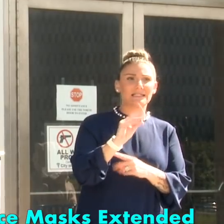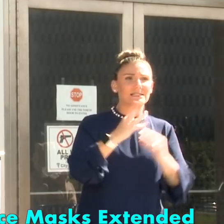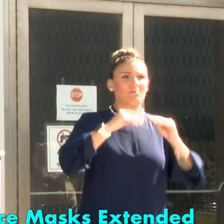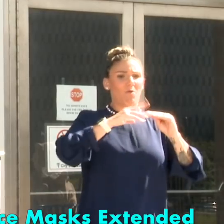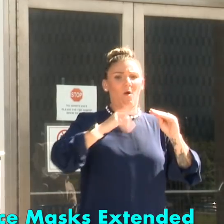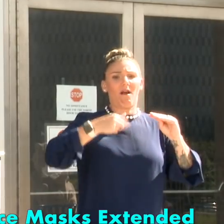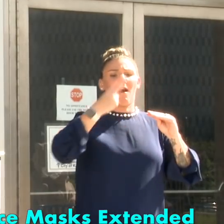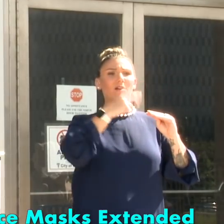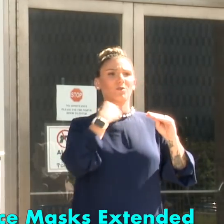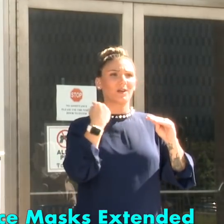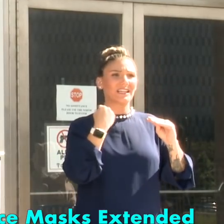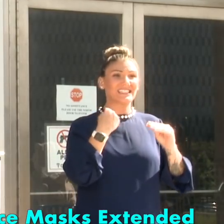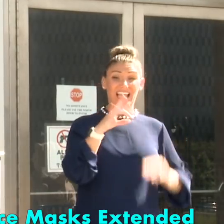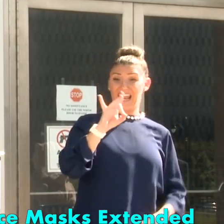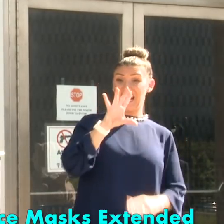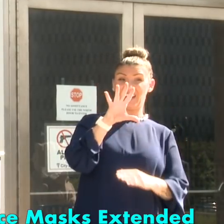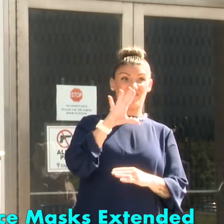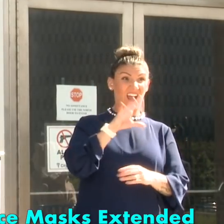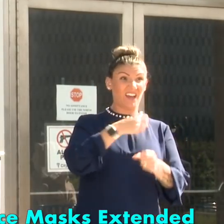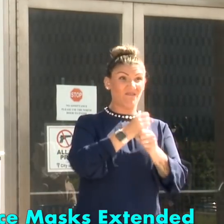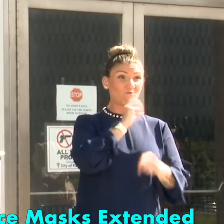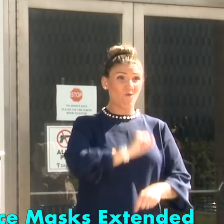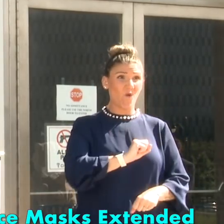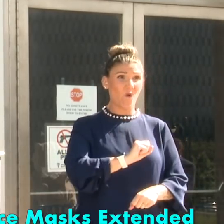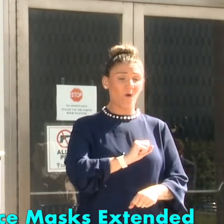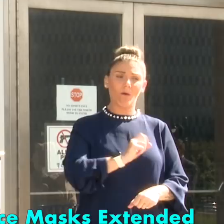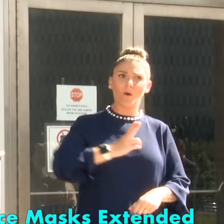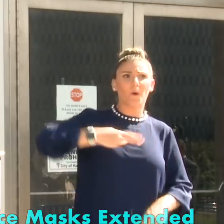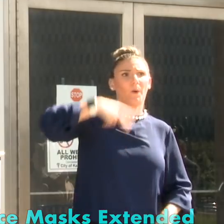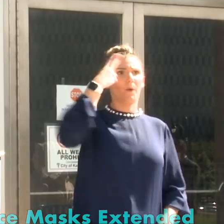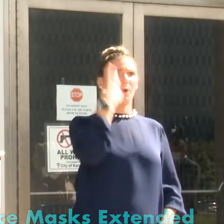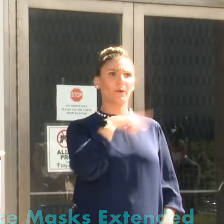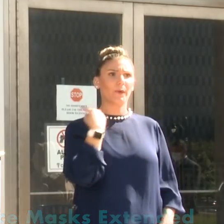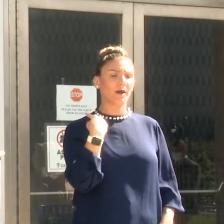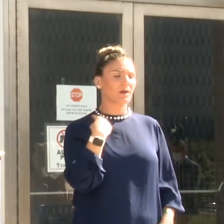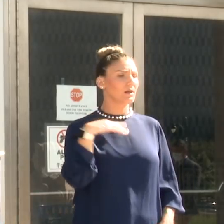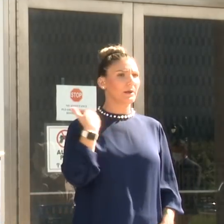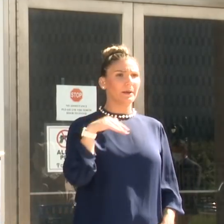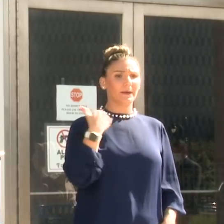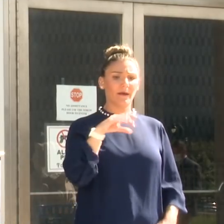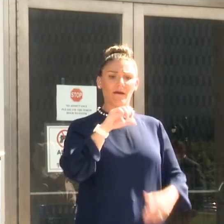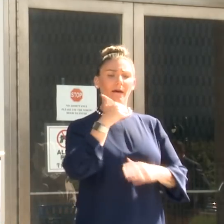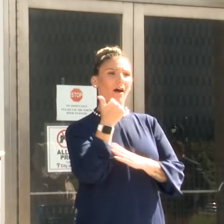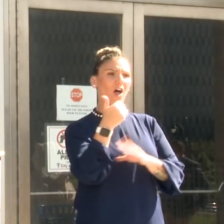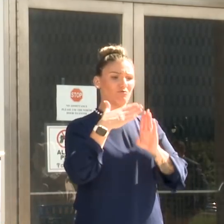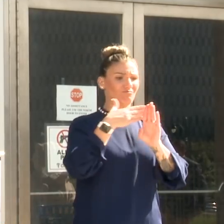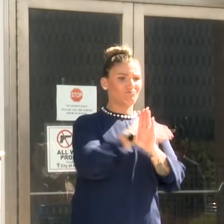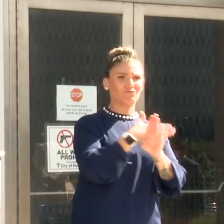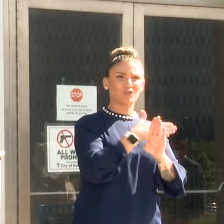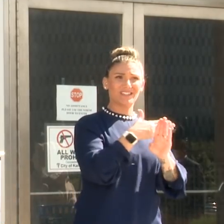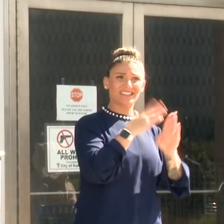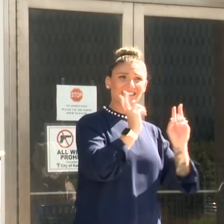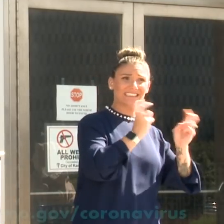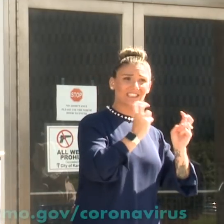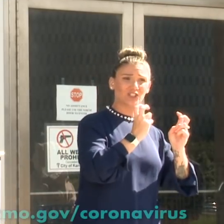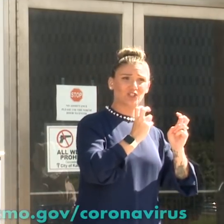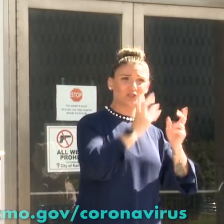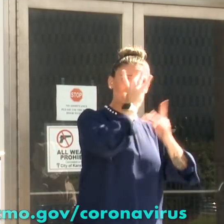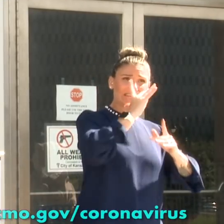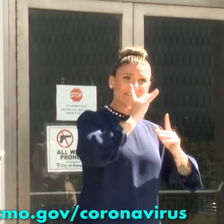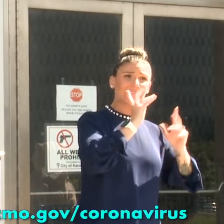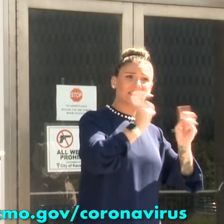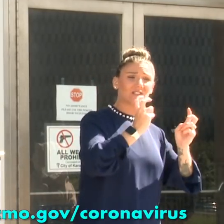above 85 and you're extremely high risk. If you have other pre-existing conditions, you're at high